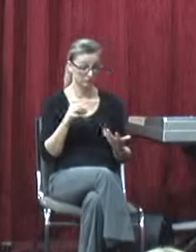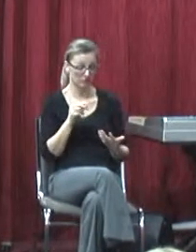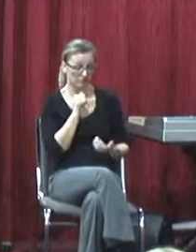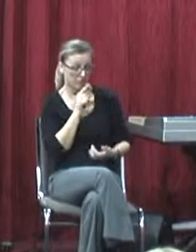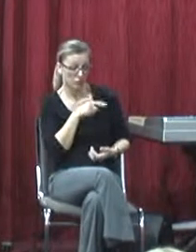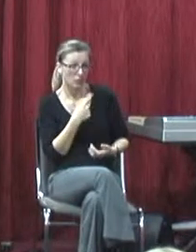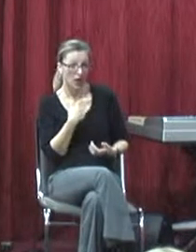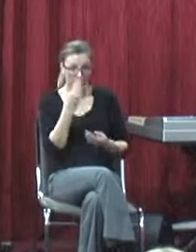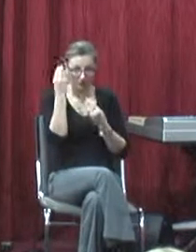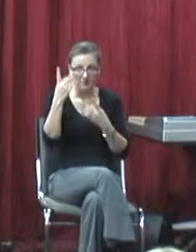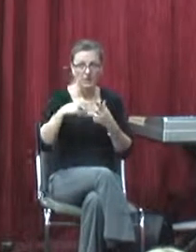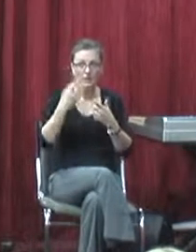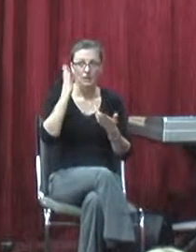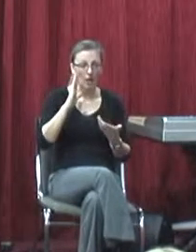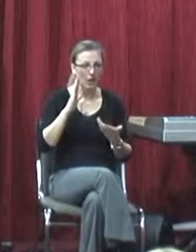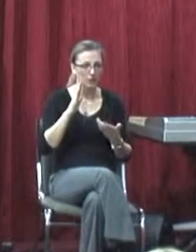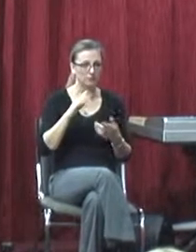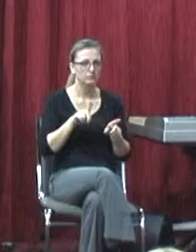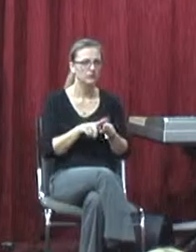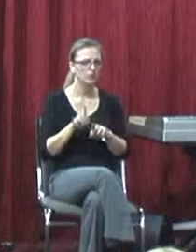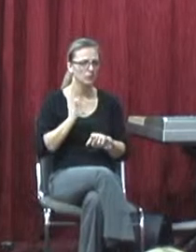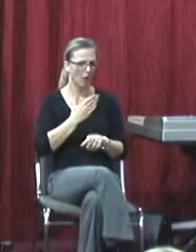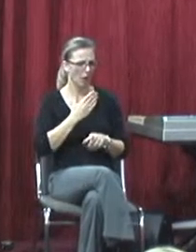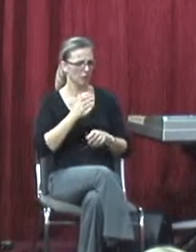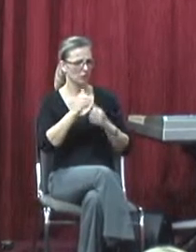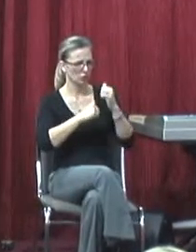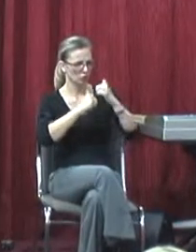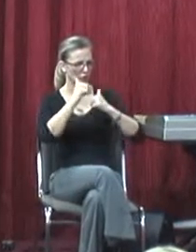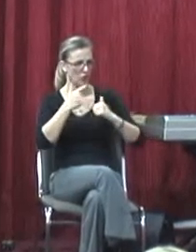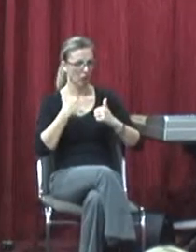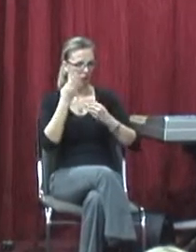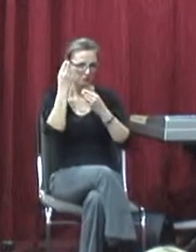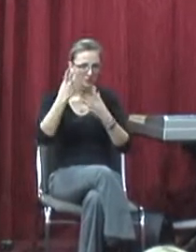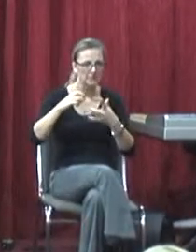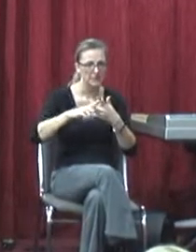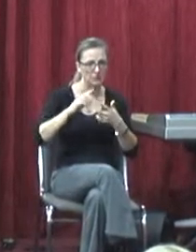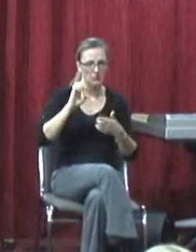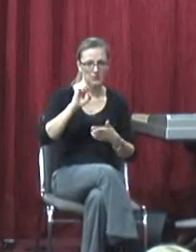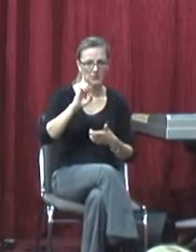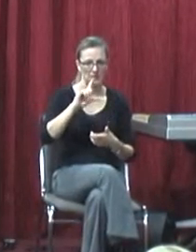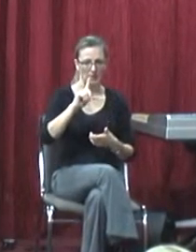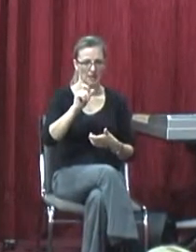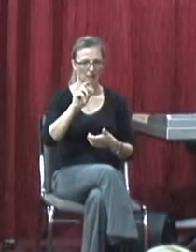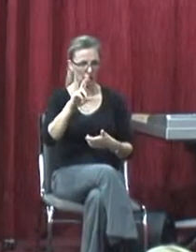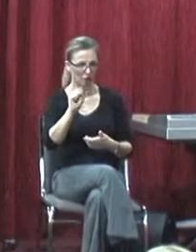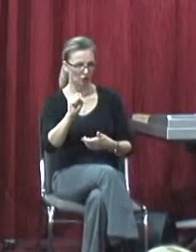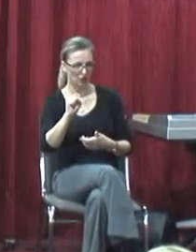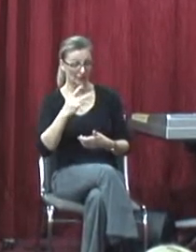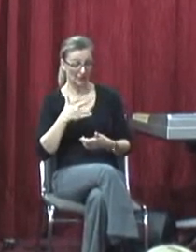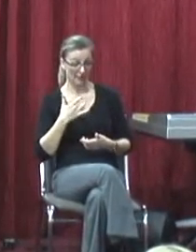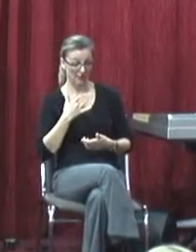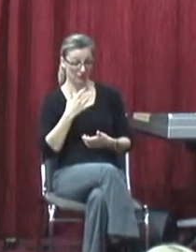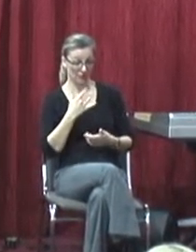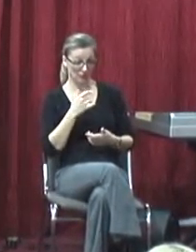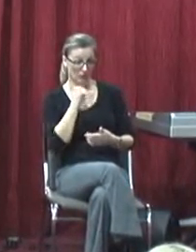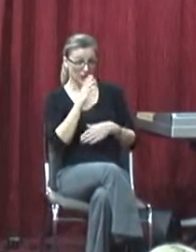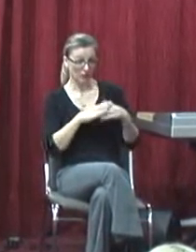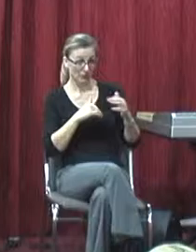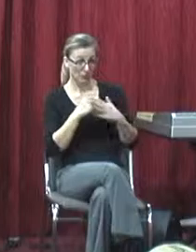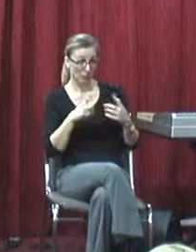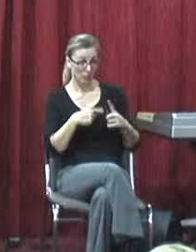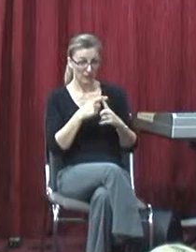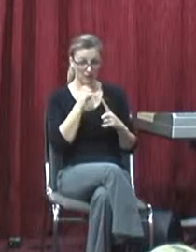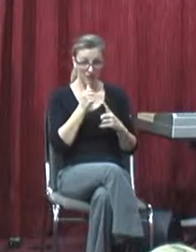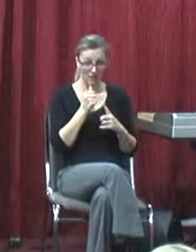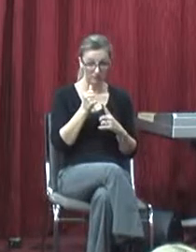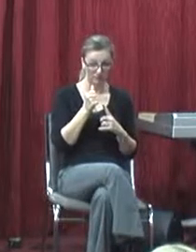But in our governmental structure here, I'm submitted to the elders. And I feel uncomfortable when I'm not submitted to the elders. When,